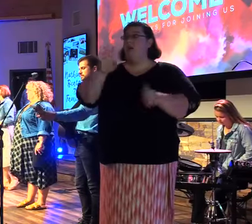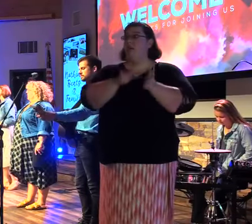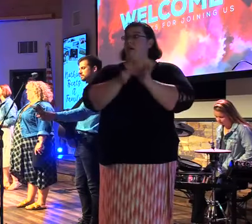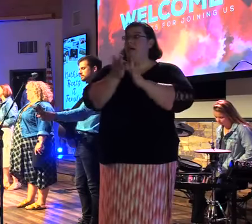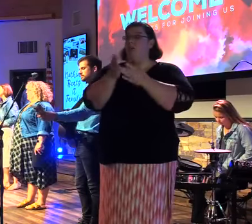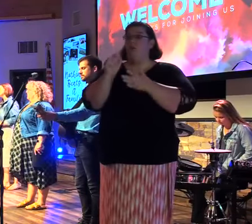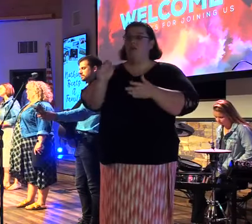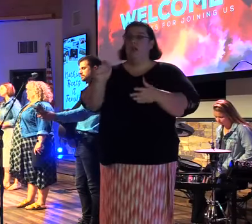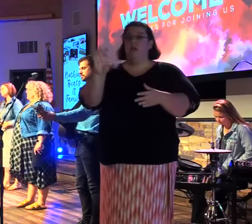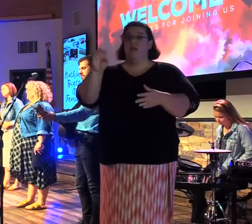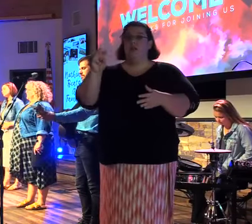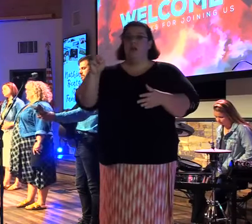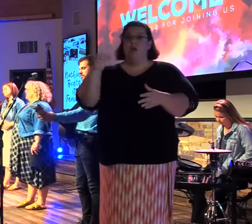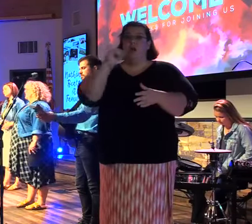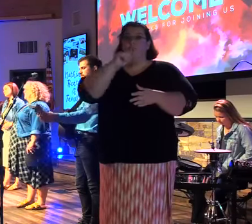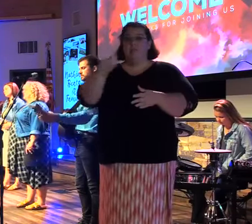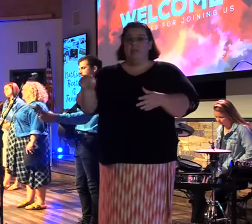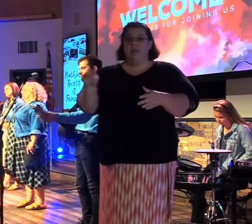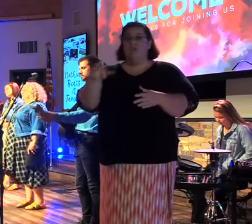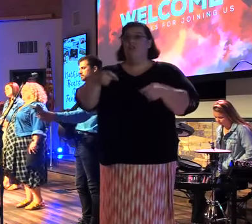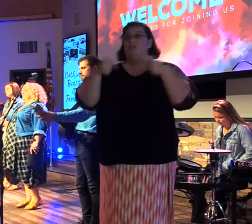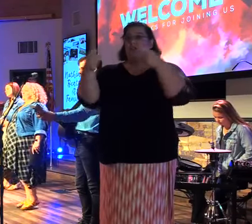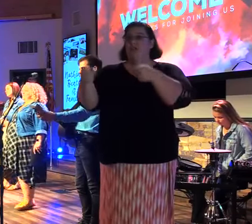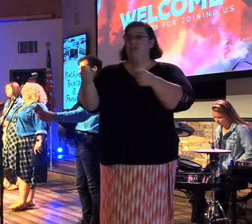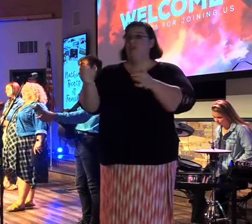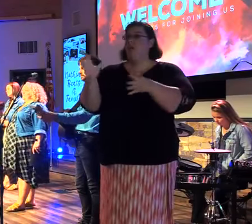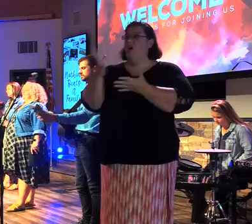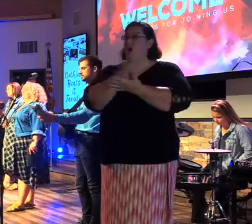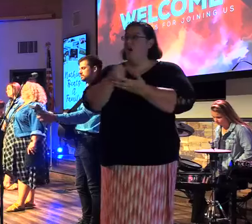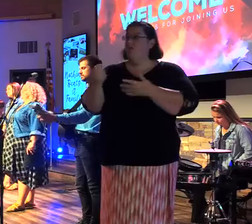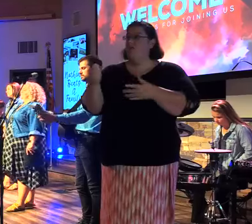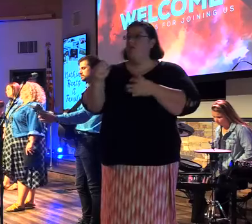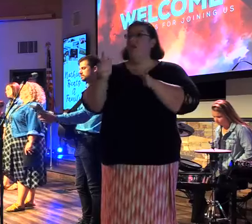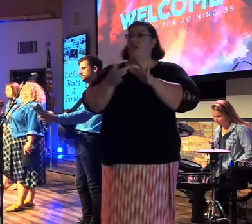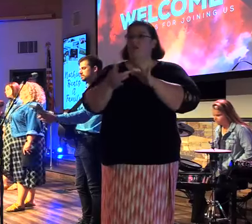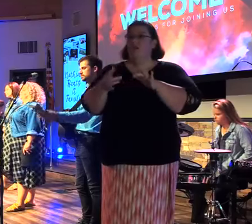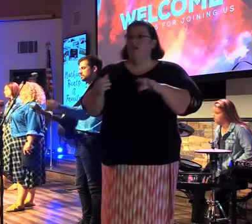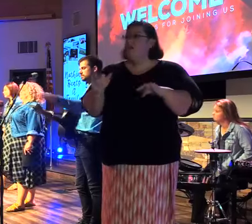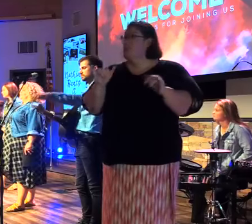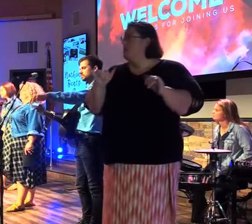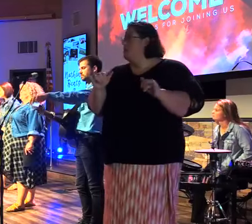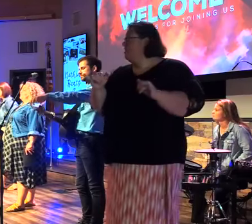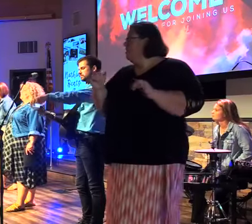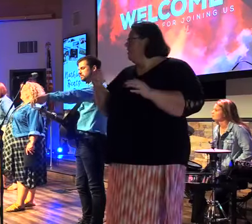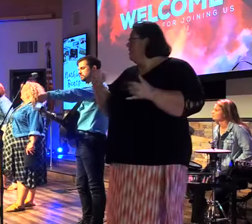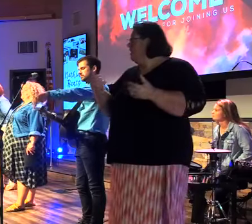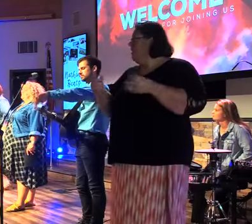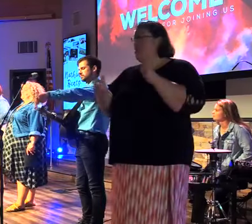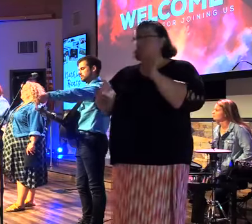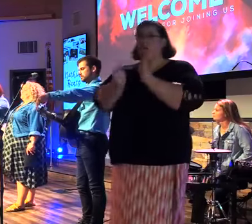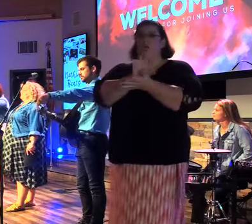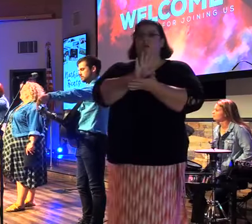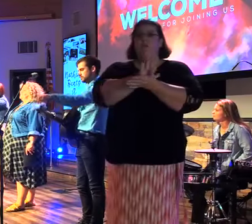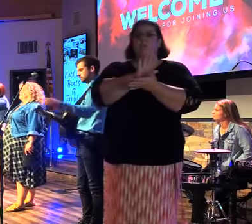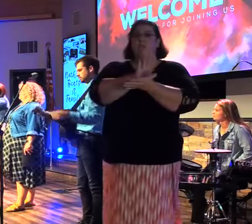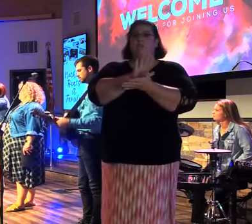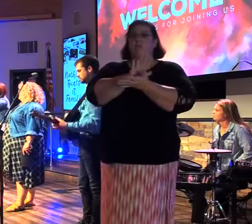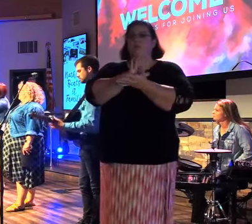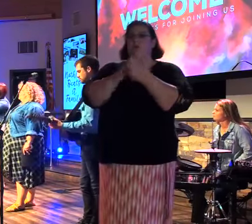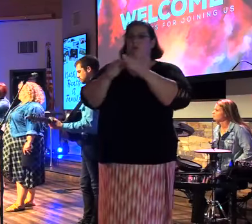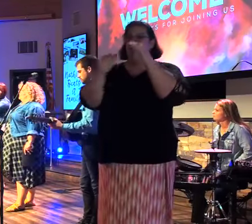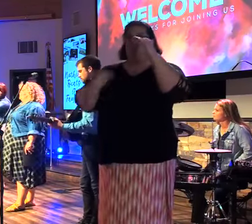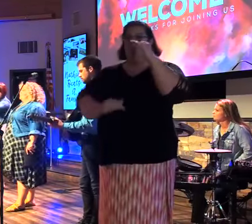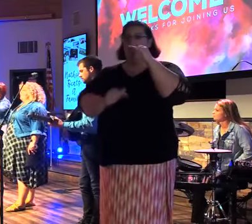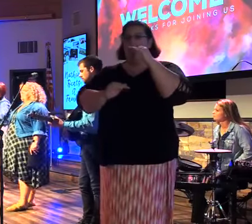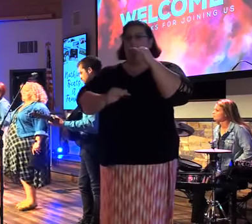crbible.com/give. You'll be able to give your offering there as well. And I just want to direct your attention to your handout if you got that today. Down at the very bottom of the handout,